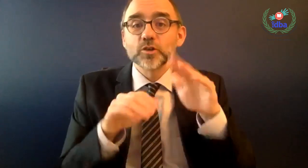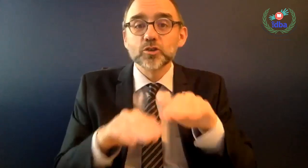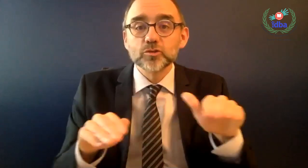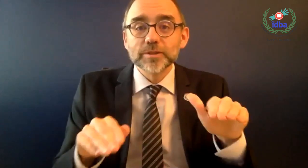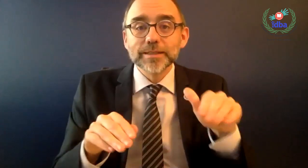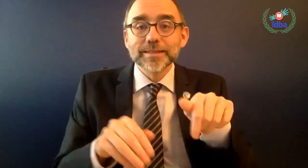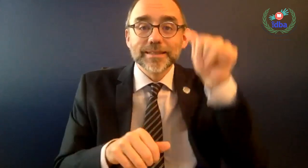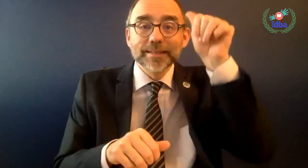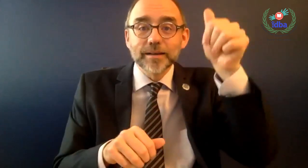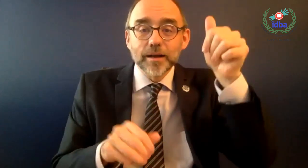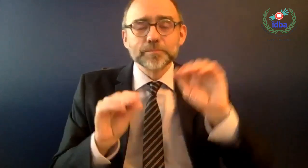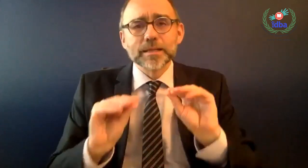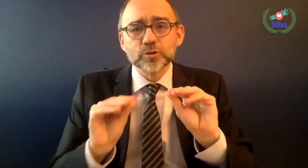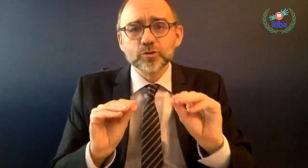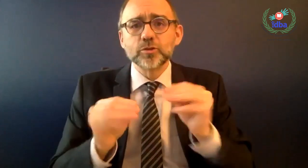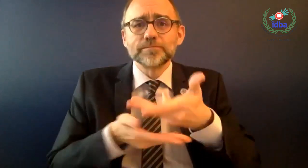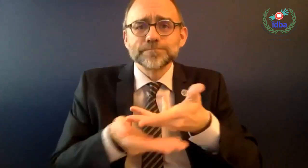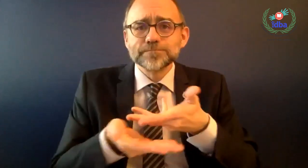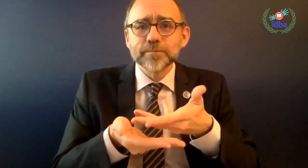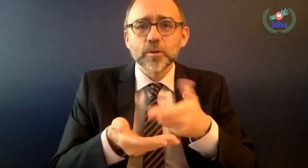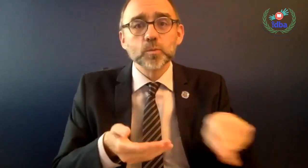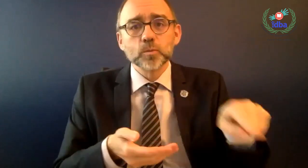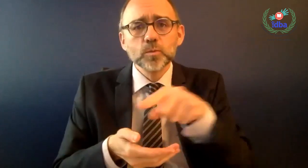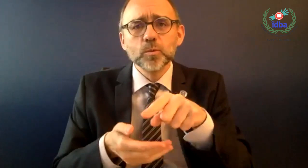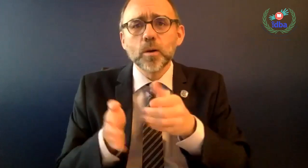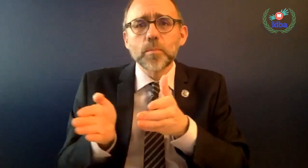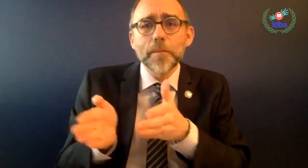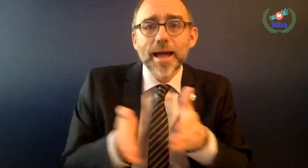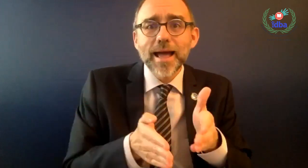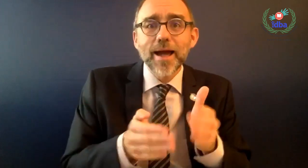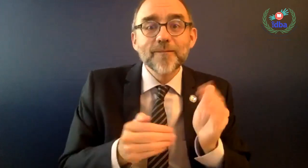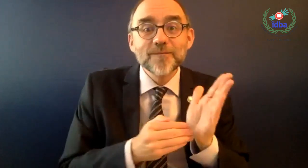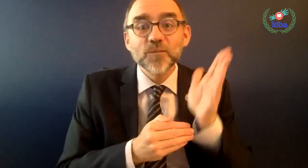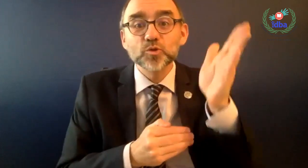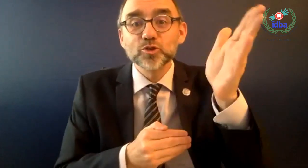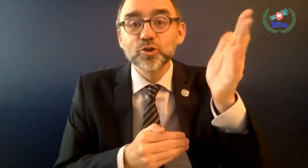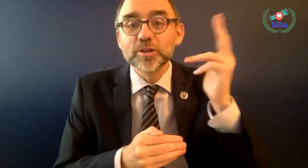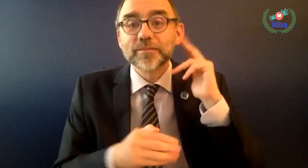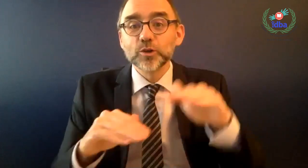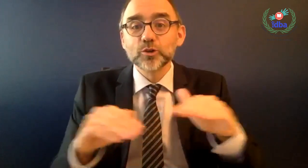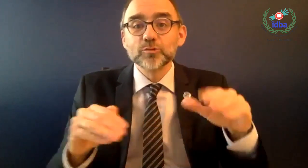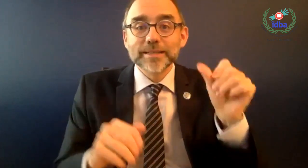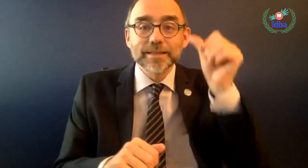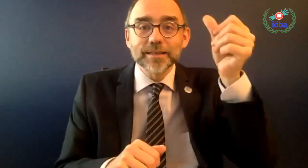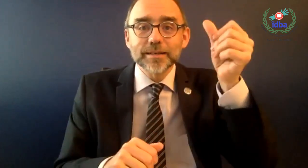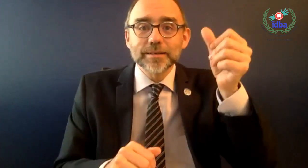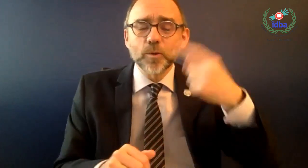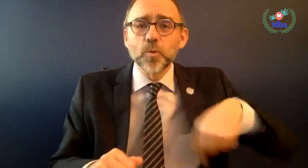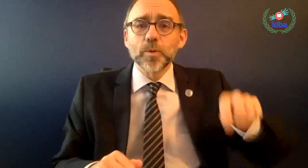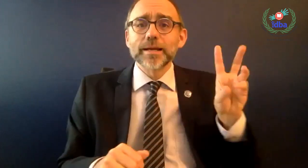You work every day with deaf children in India. You work in education setups. You teach them. So you need to plan your future